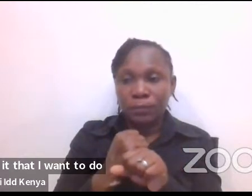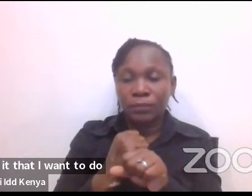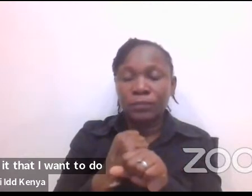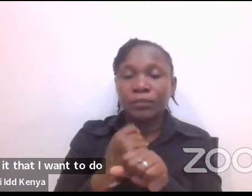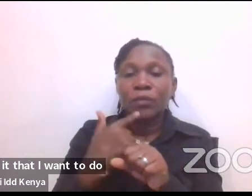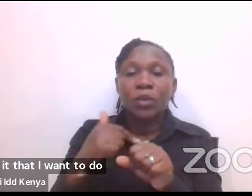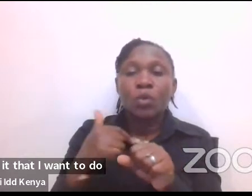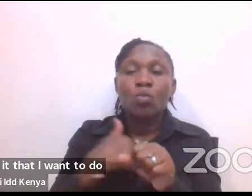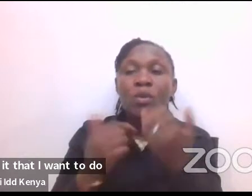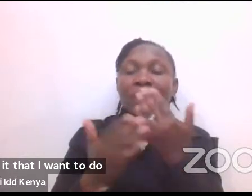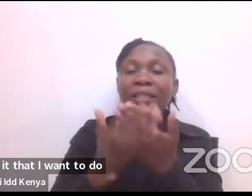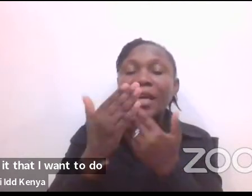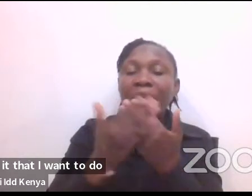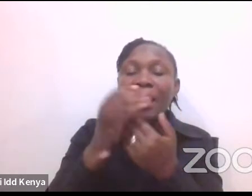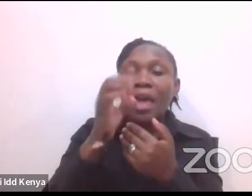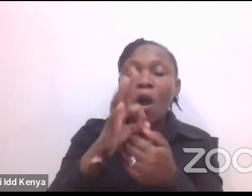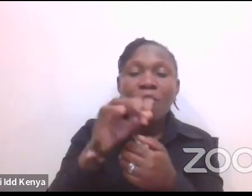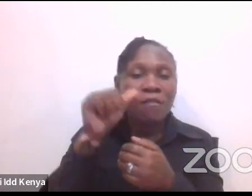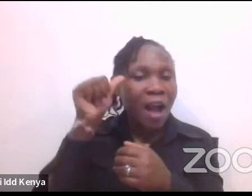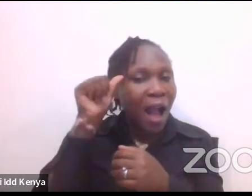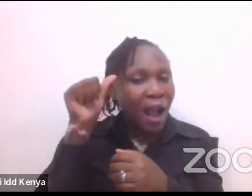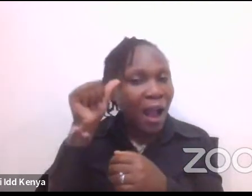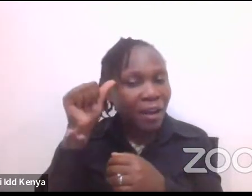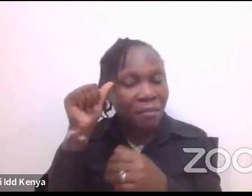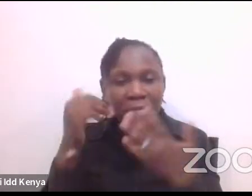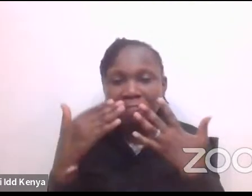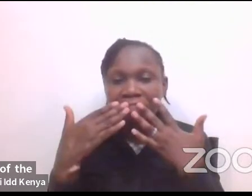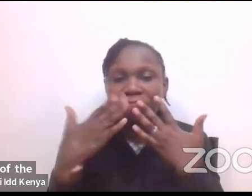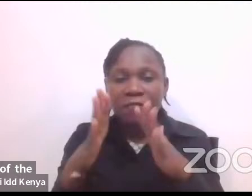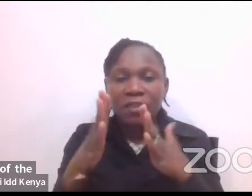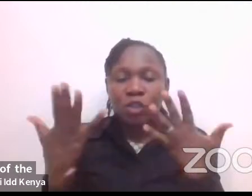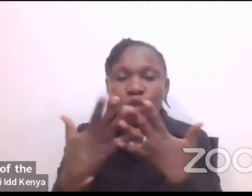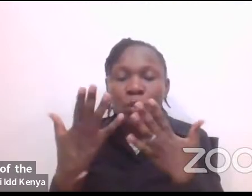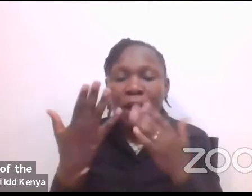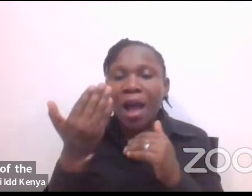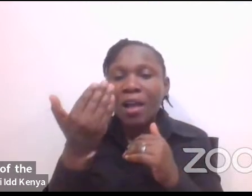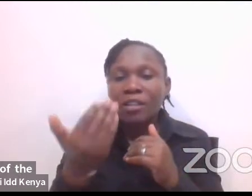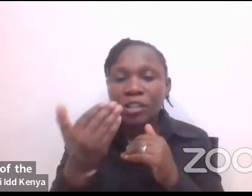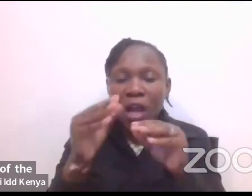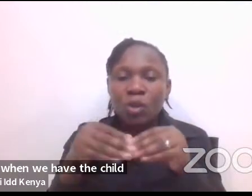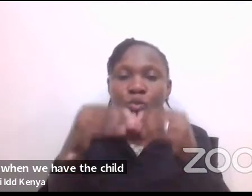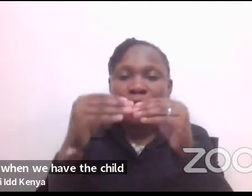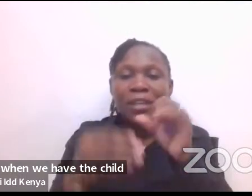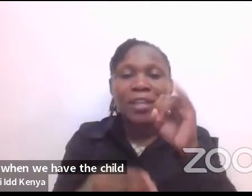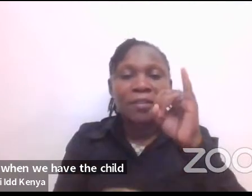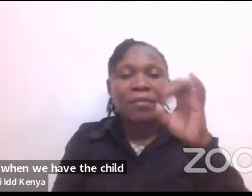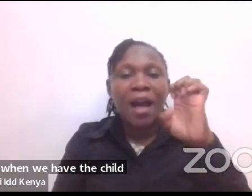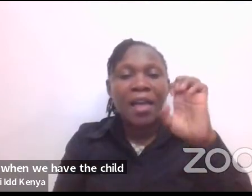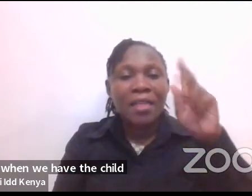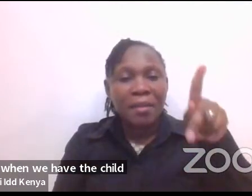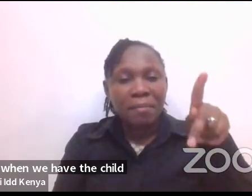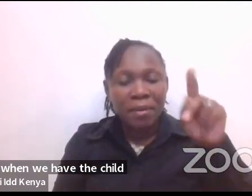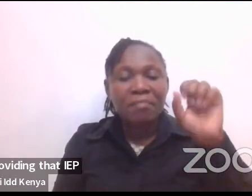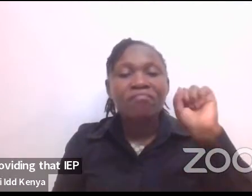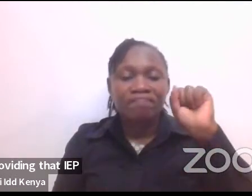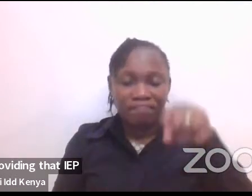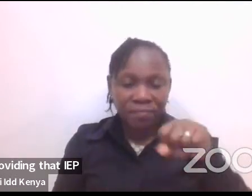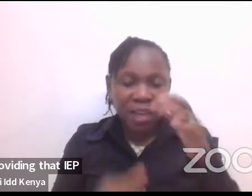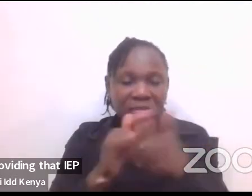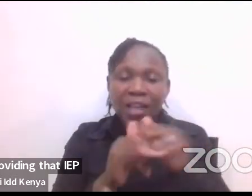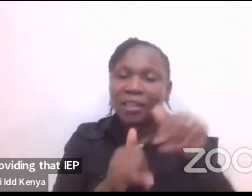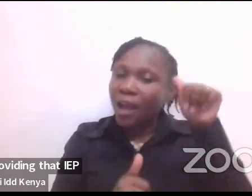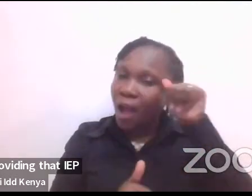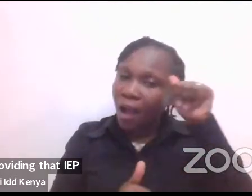care of the academics when we had the child, when we were providing that IEP, we were doing that.